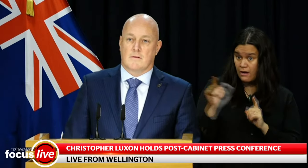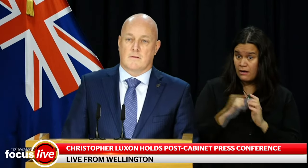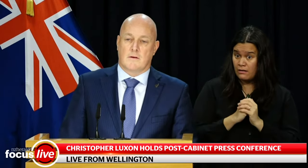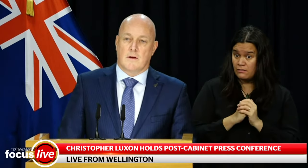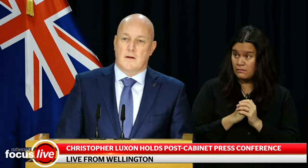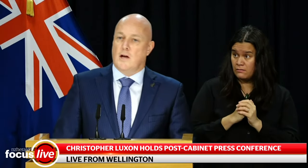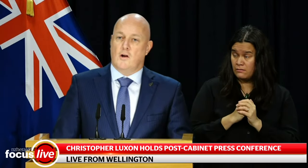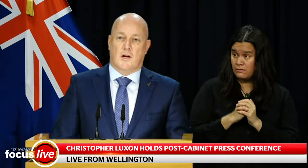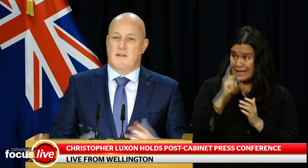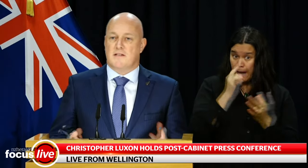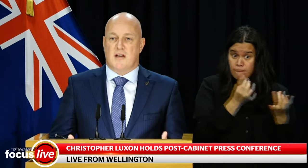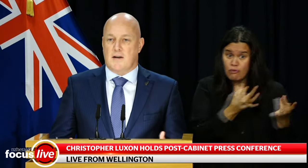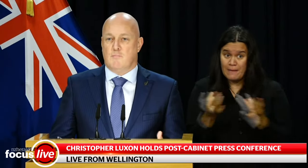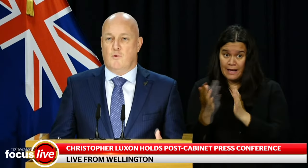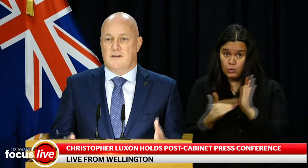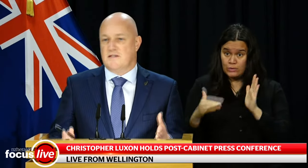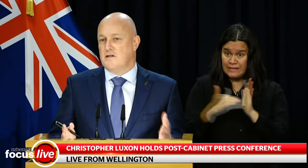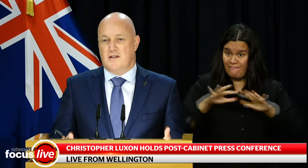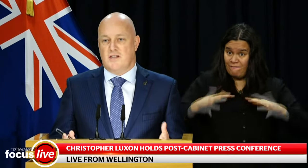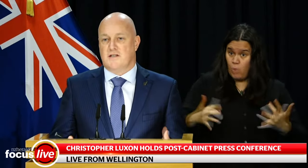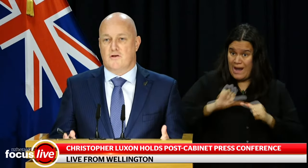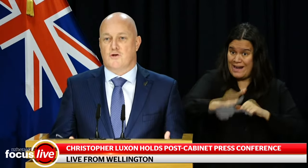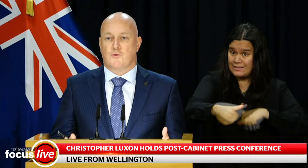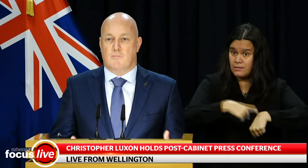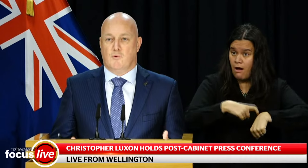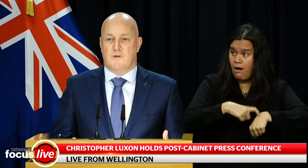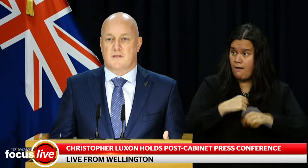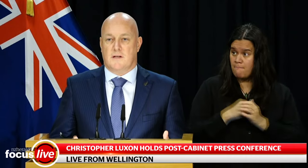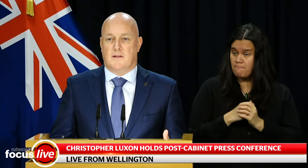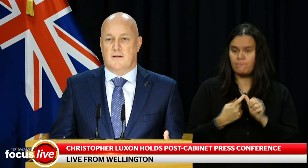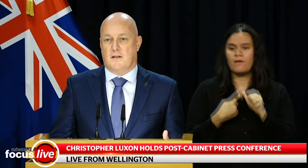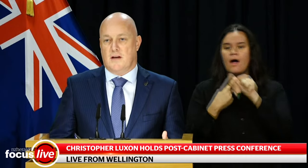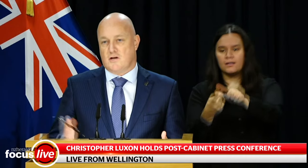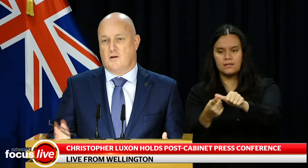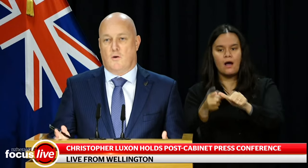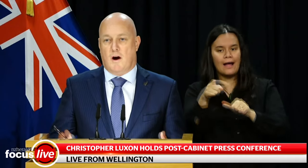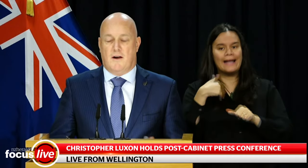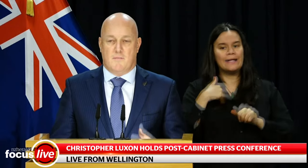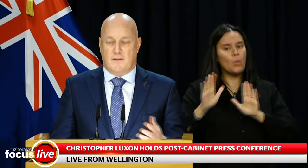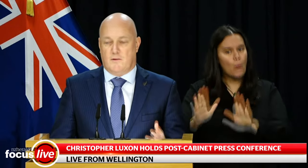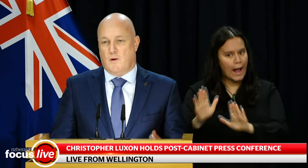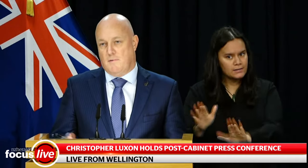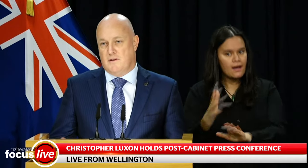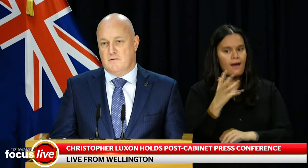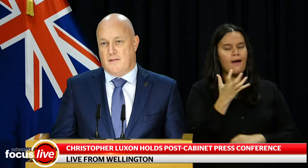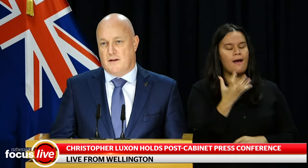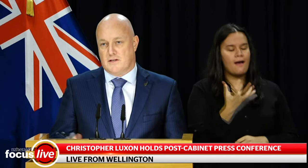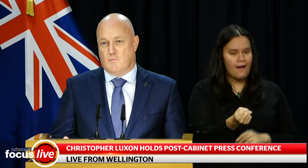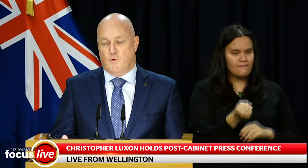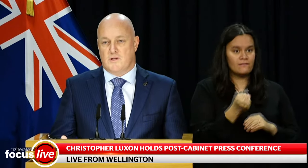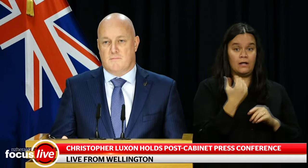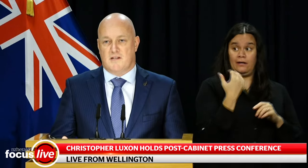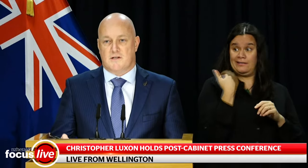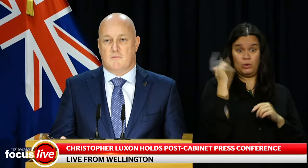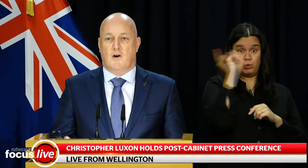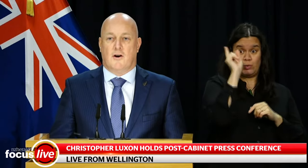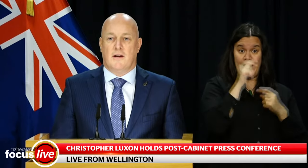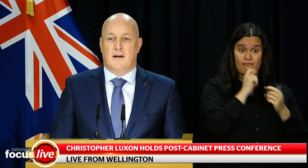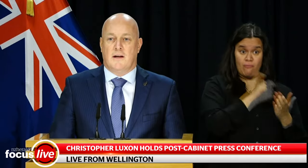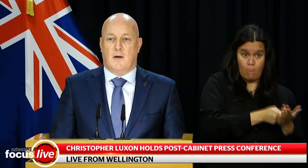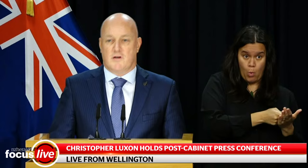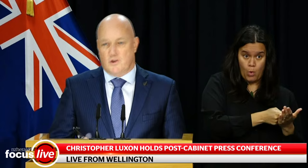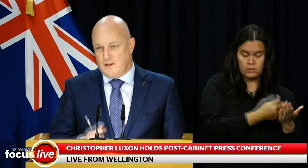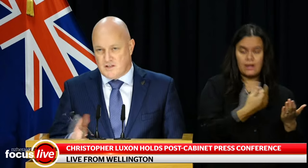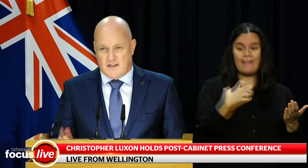the next disaster? Yeah, look, I mean, the starting point is to digest those two reports, the National Inquiry that will come in, I think, as a report to the Minister